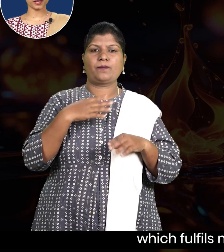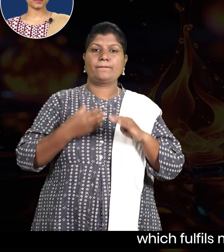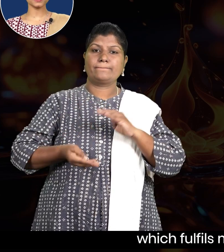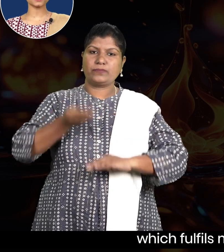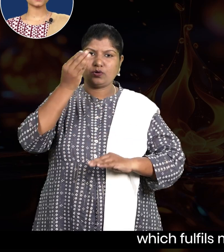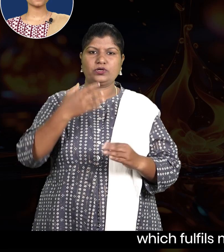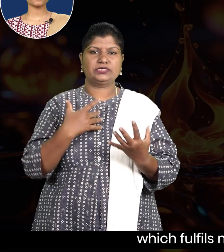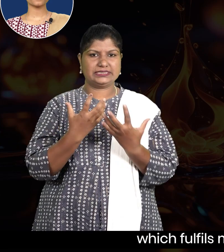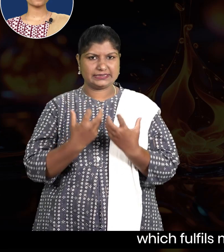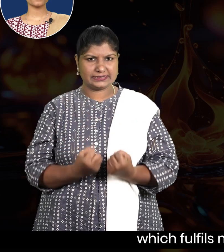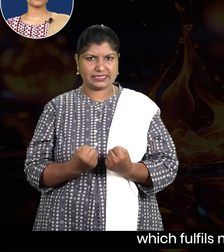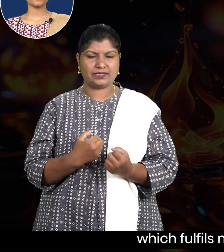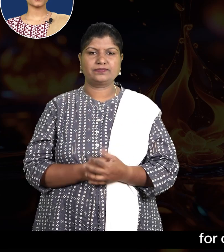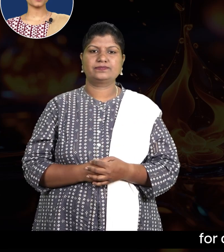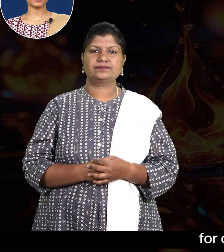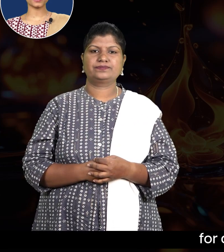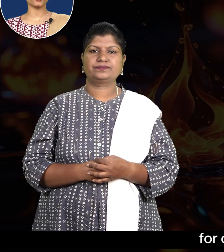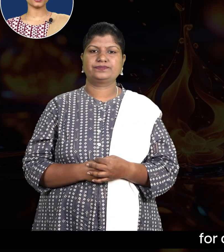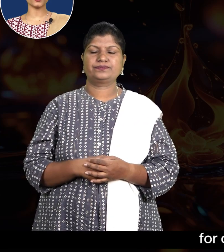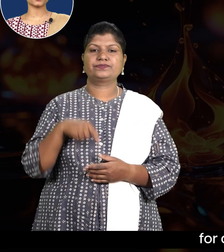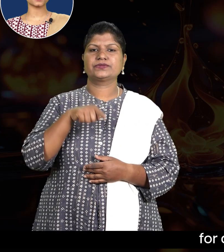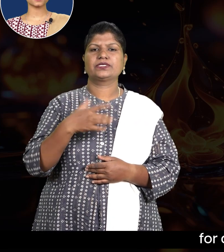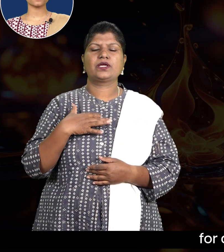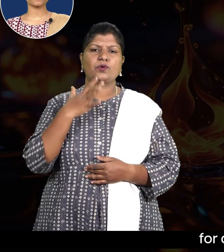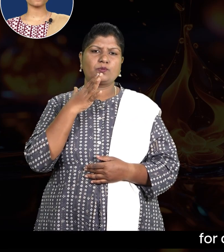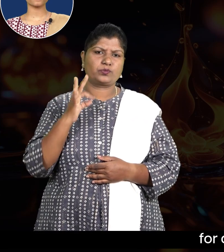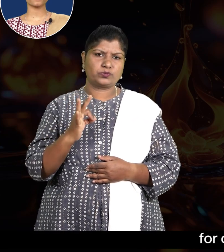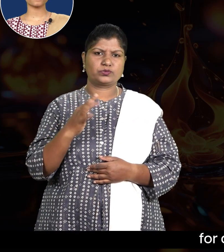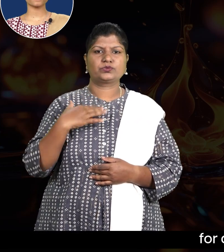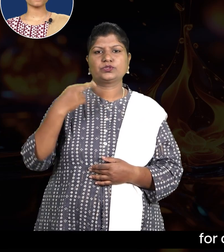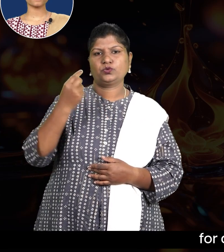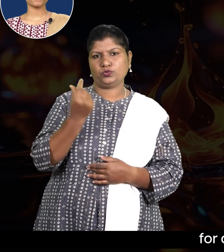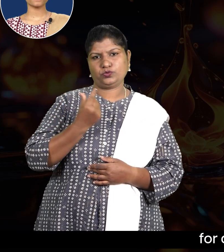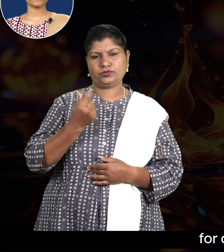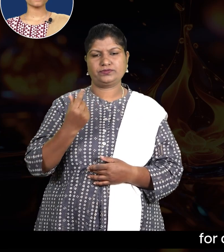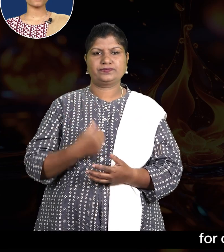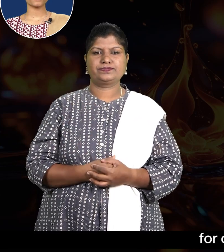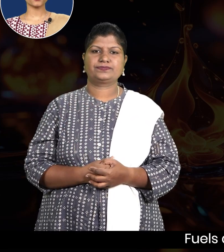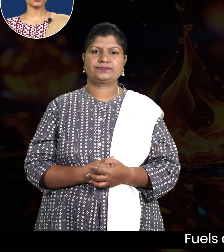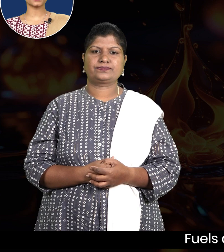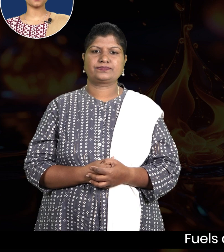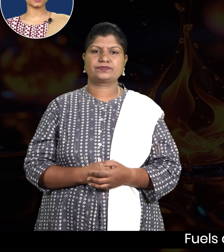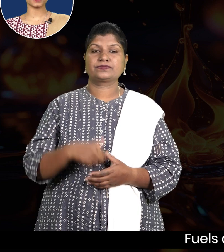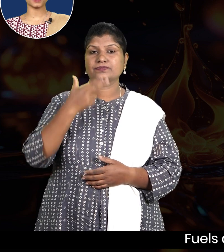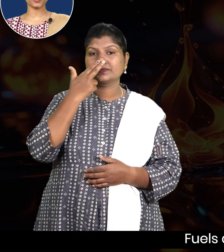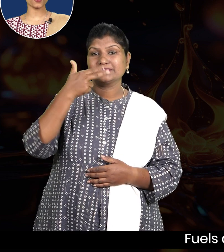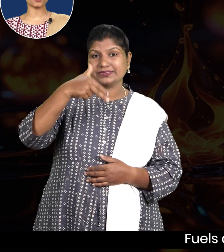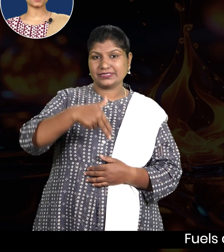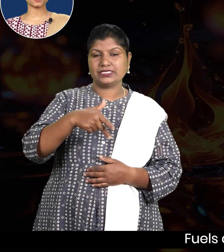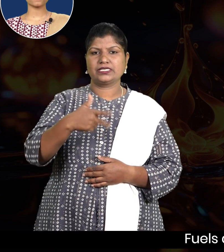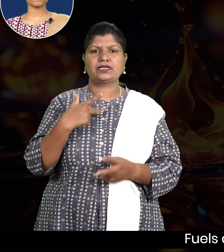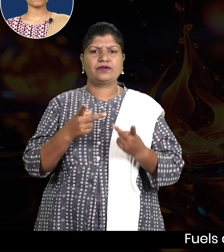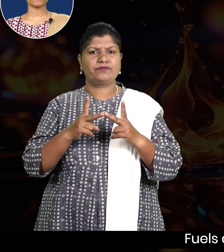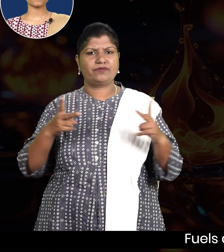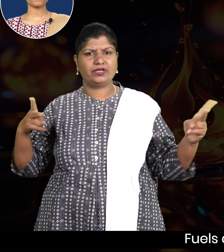requirements for a particular use. Fuels differ in their